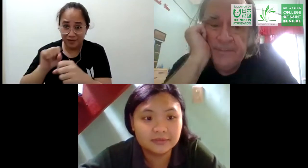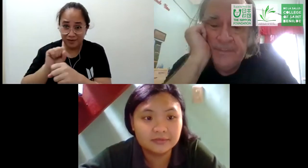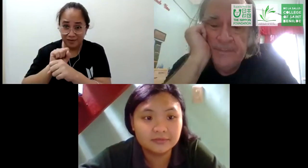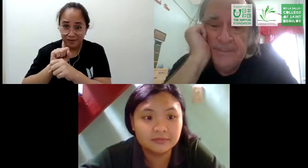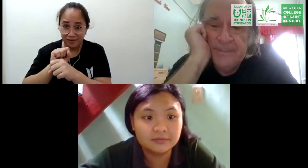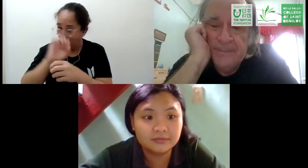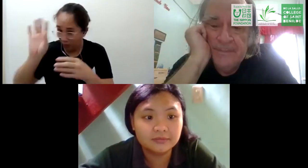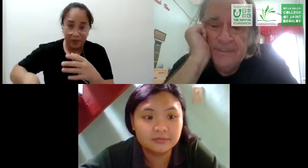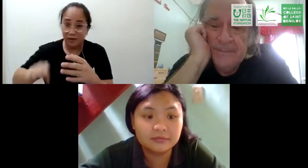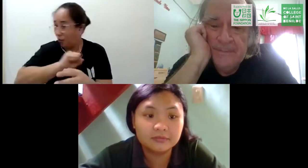yet? sorry.